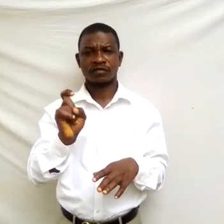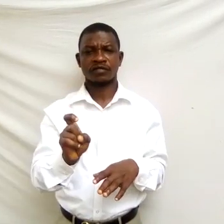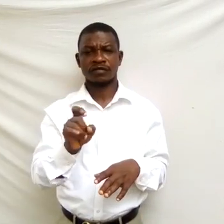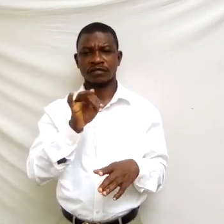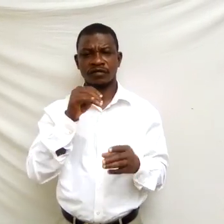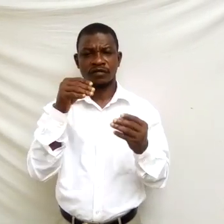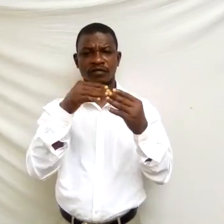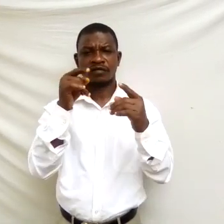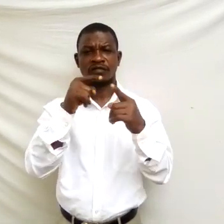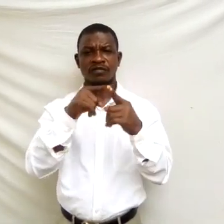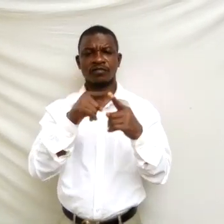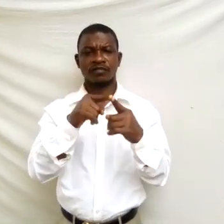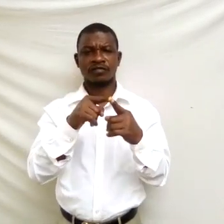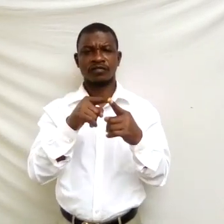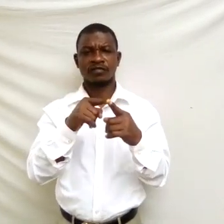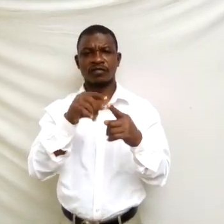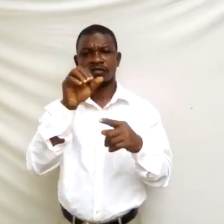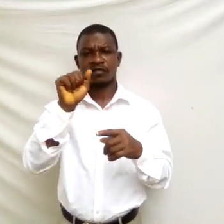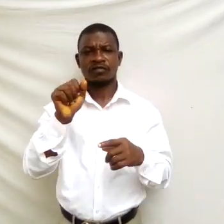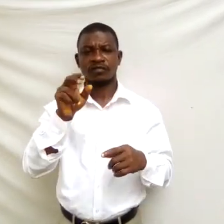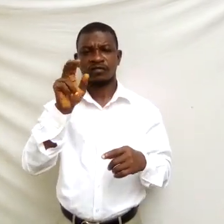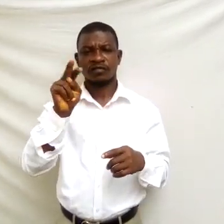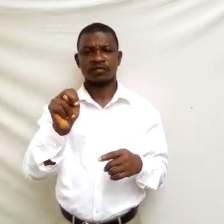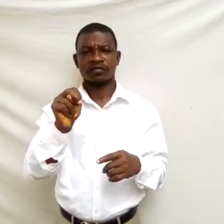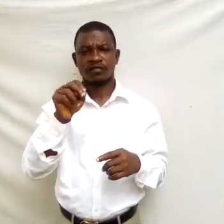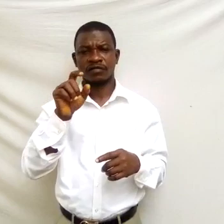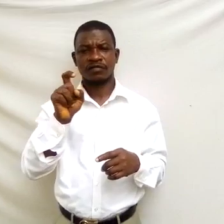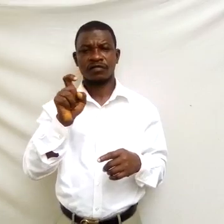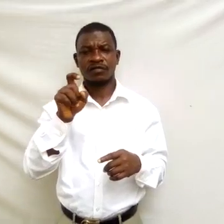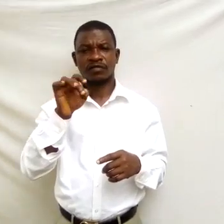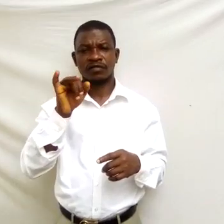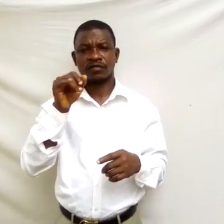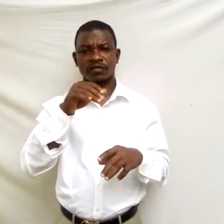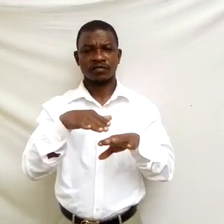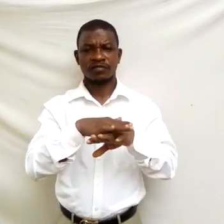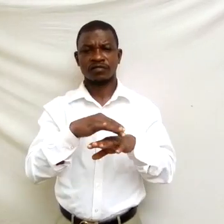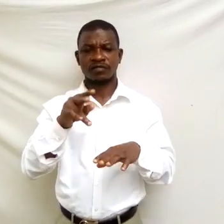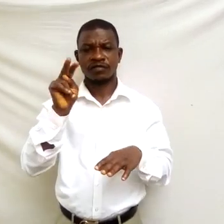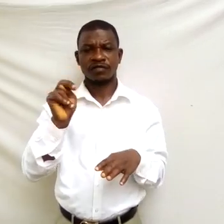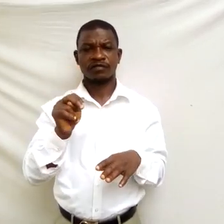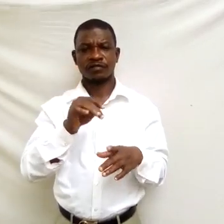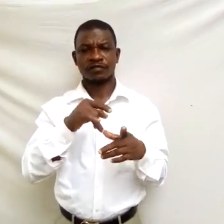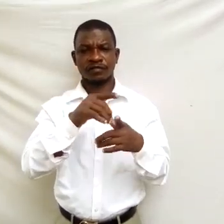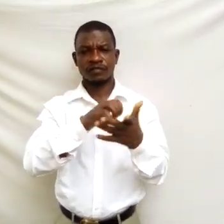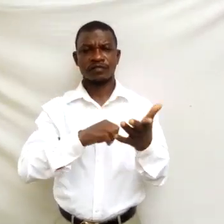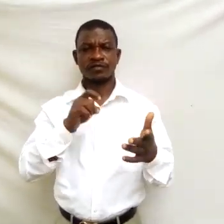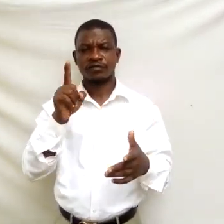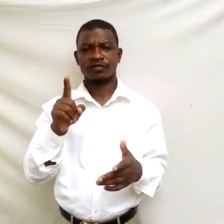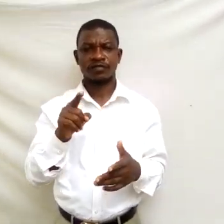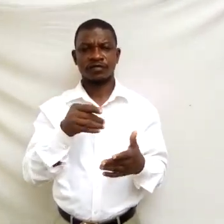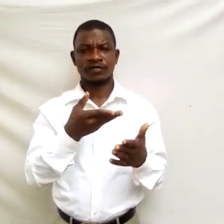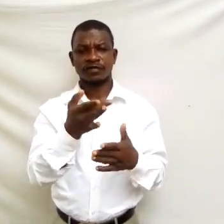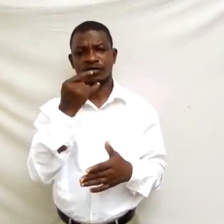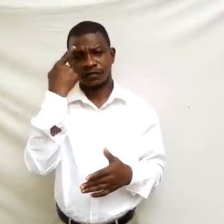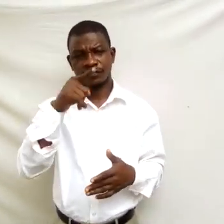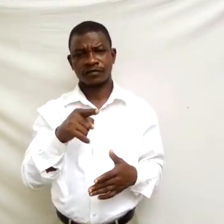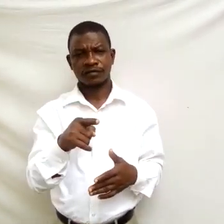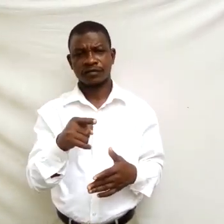equal to a n x raised power n minus 1. Therefore, integral